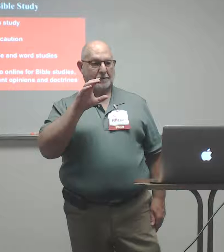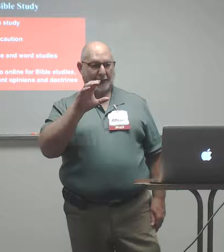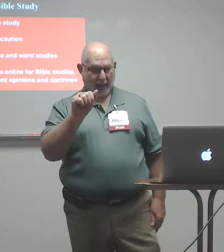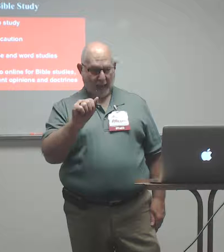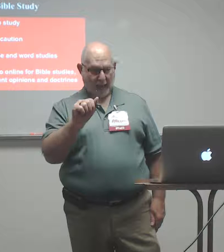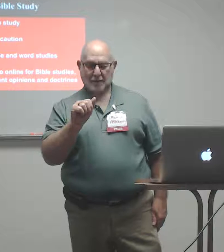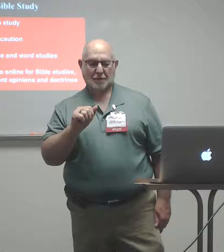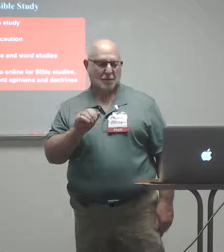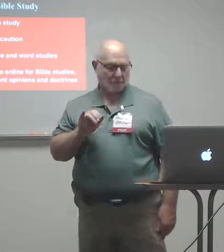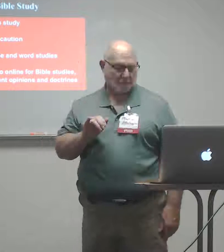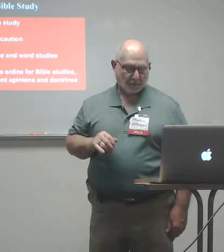Bible.ca.